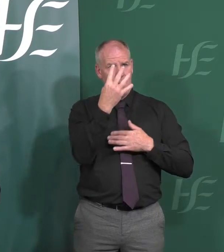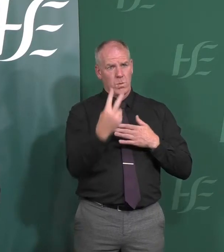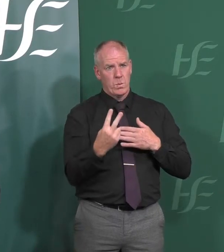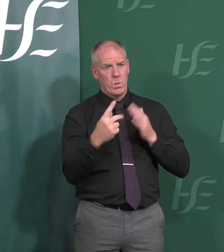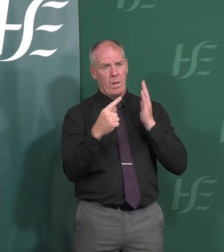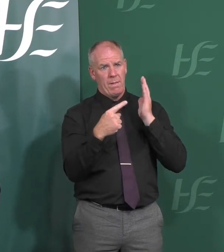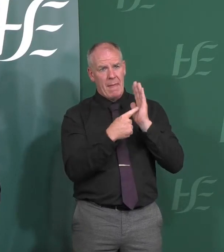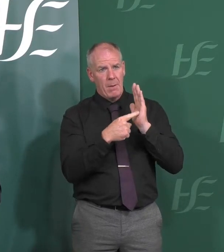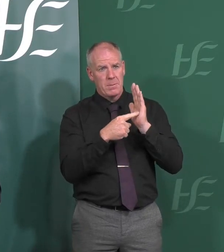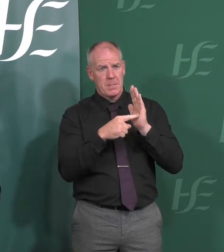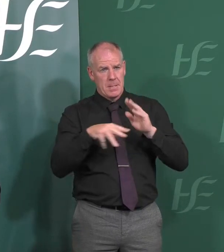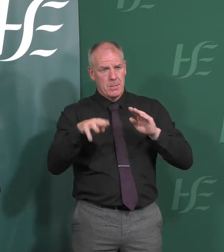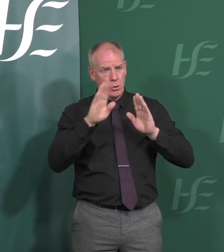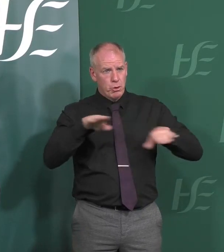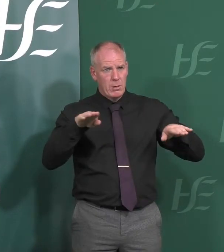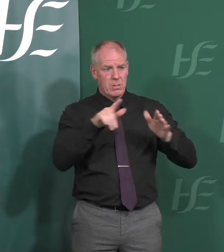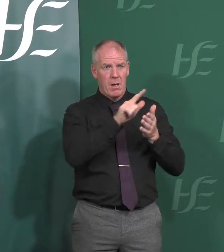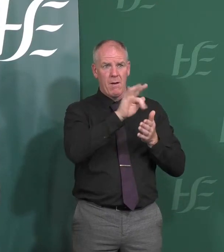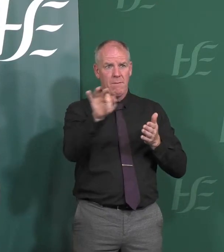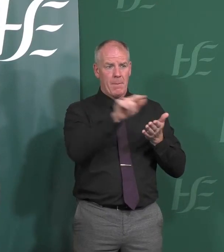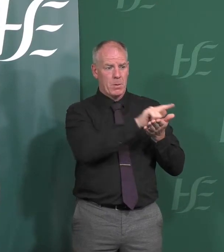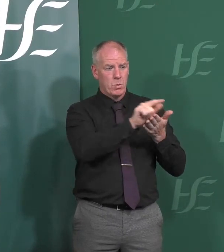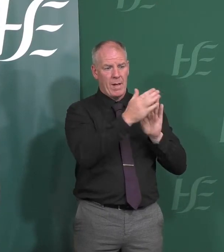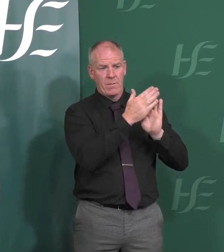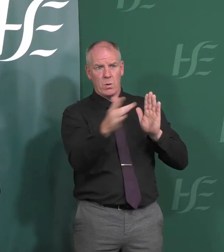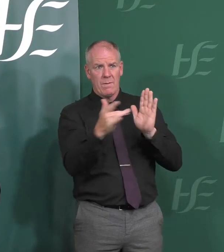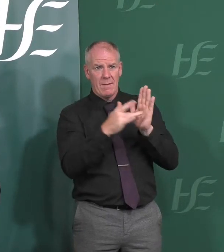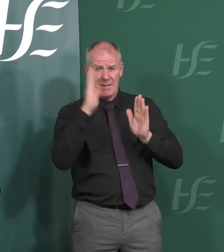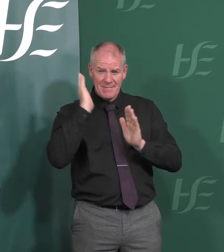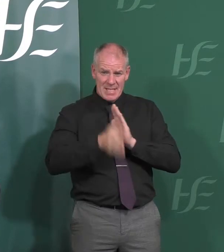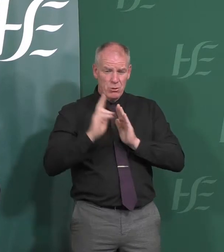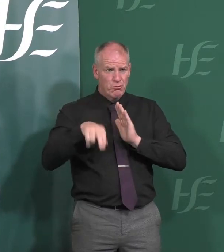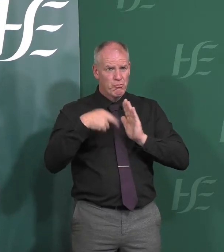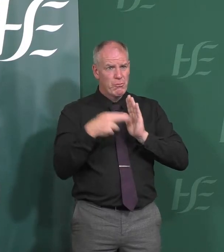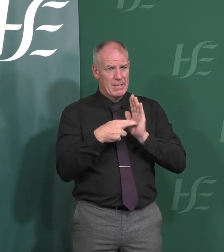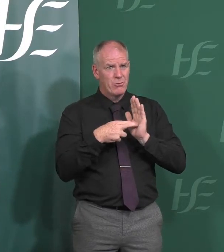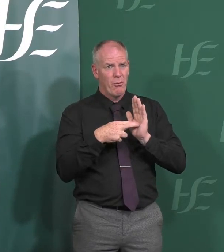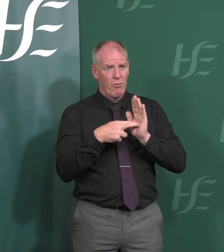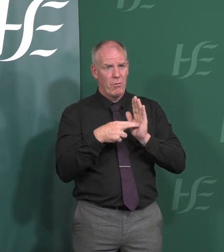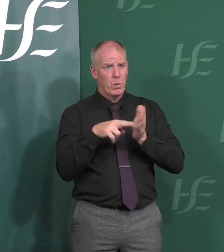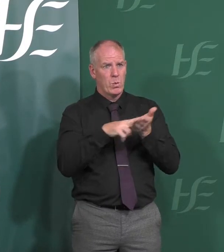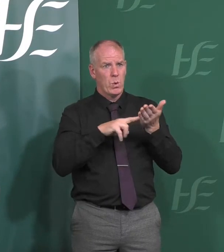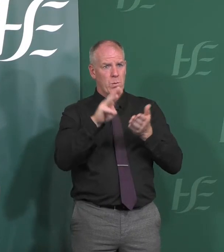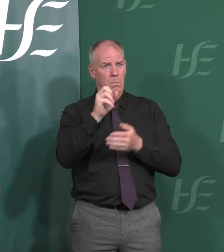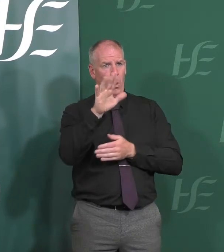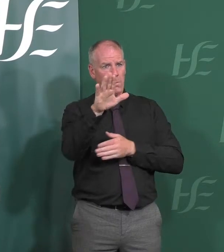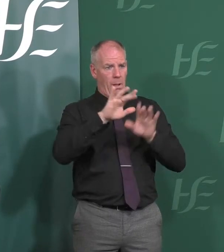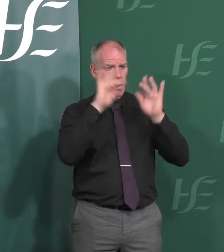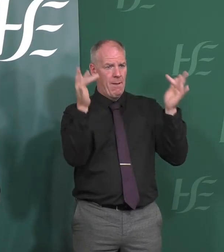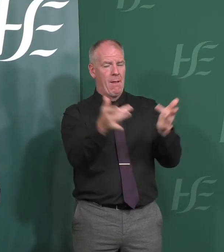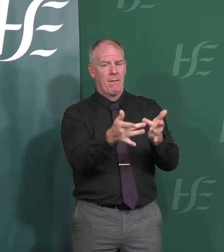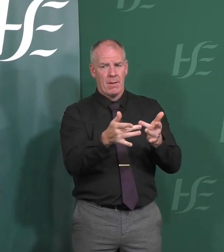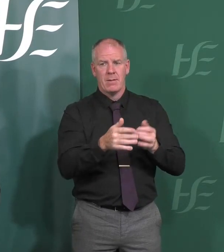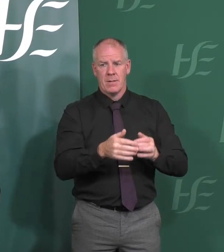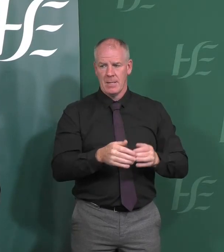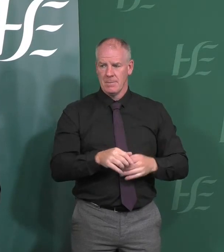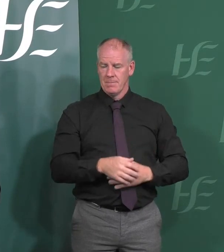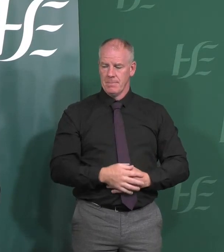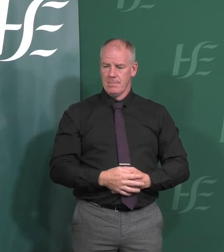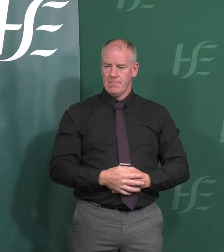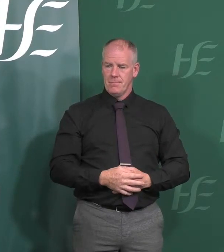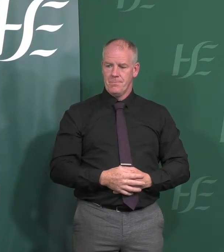42,000 children of age 12 to 15 have been registered on the online system